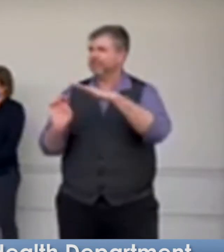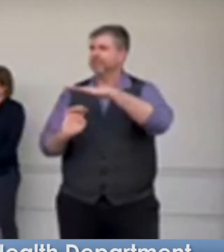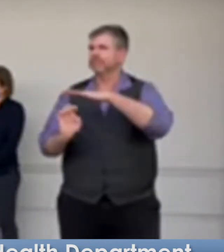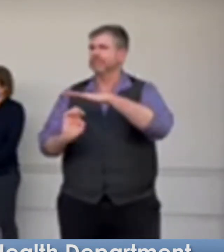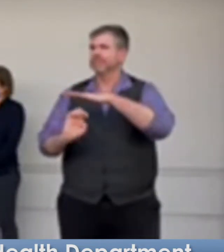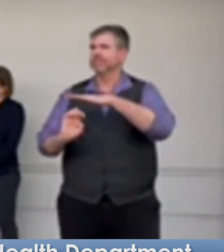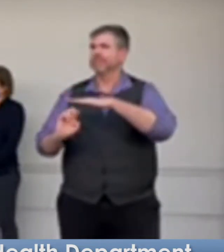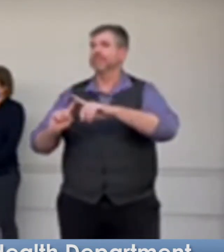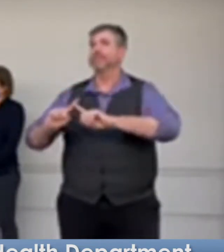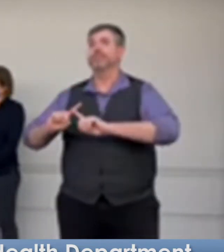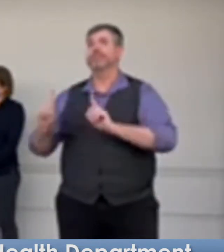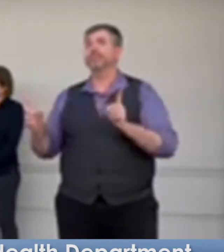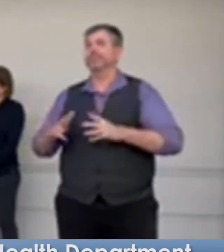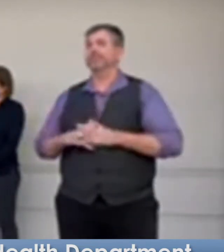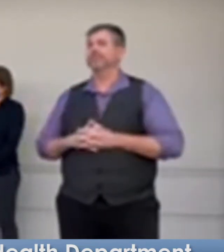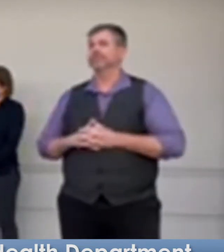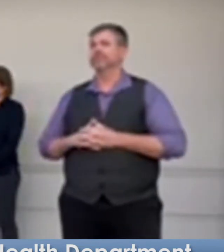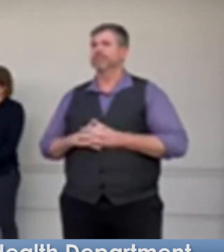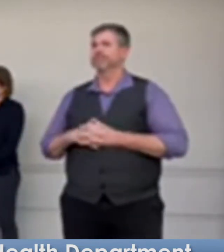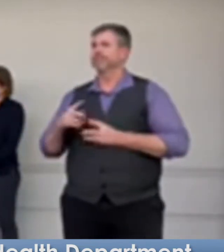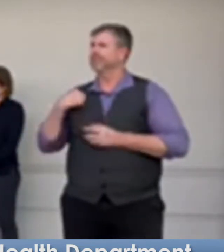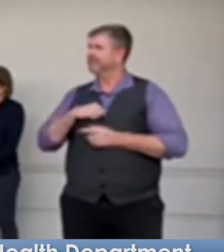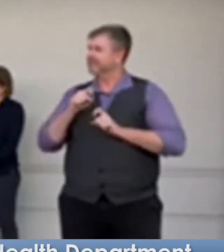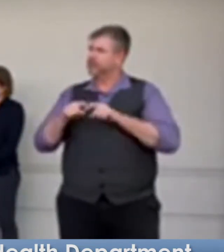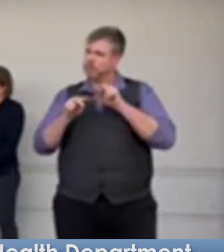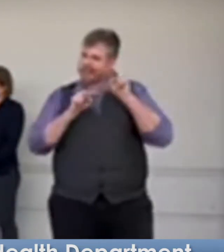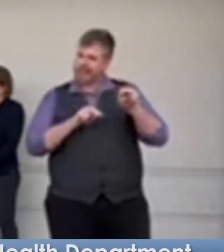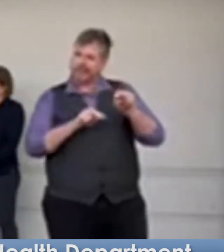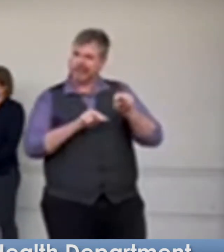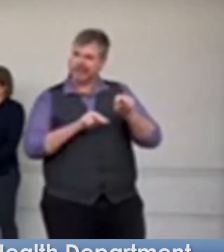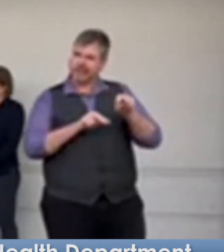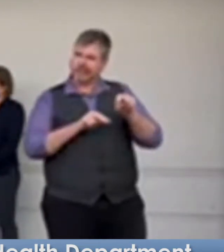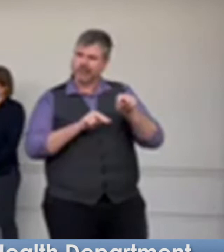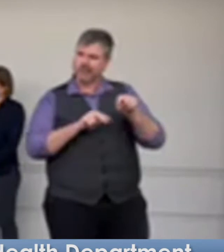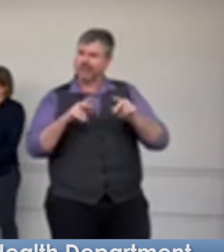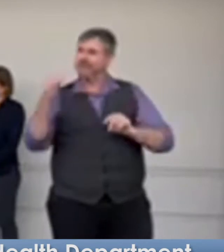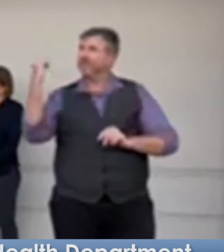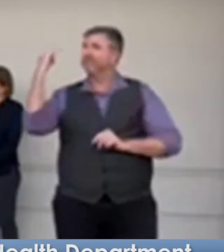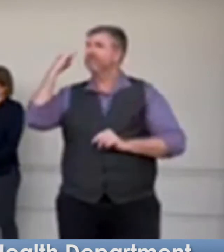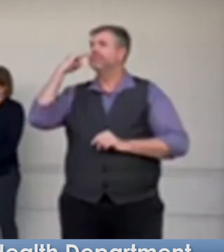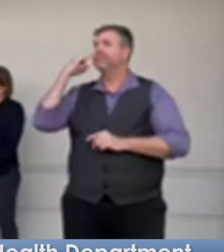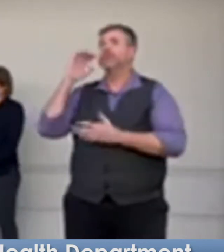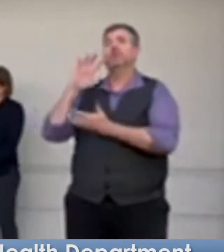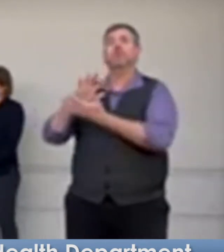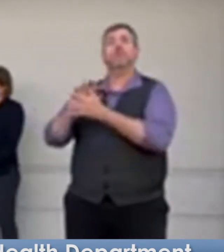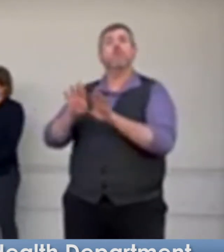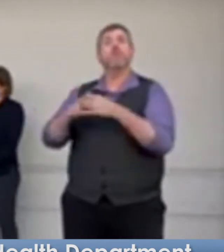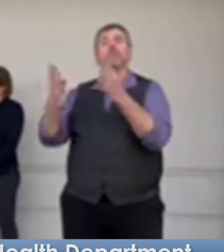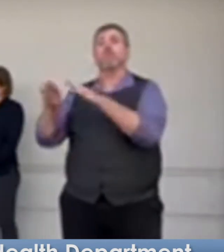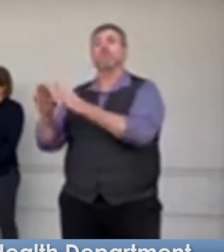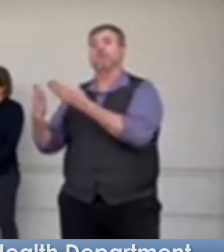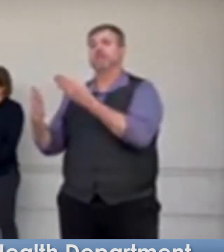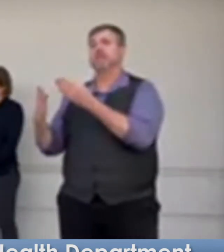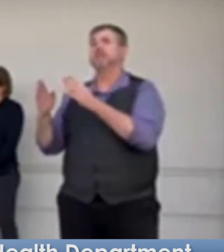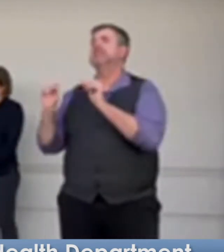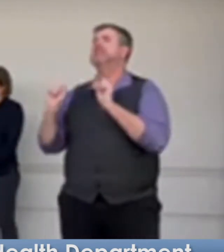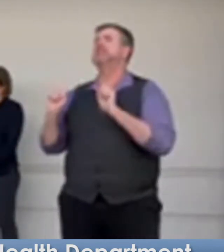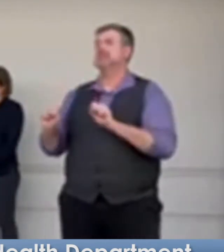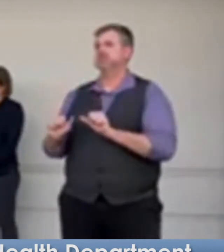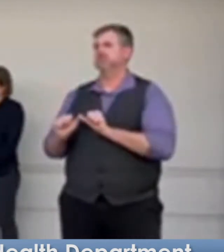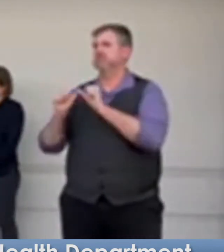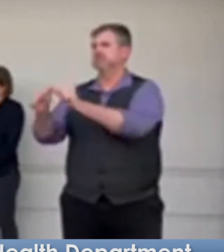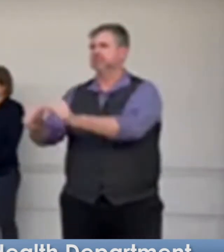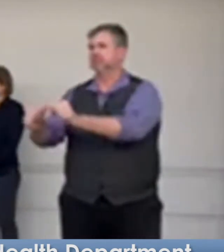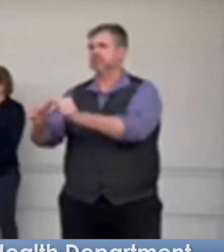resume. So again, schools that are already open can remain open in the state's purple tier. Schools that have not opened cannot open. Schools that